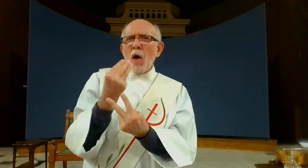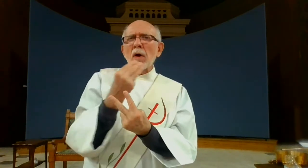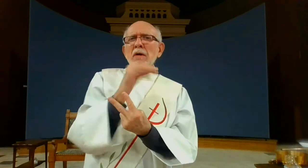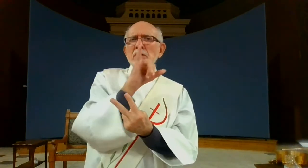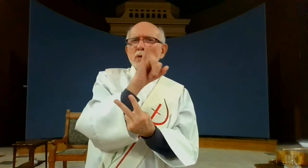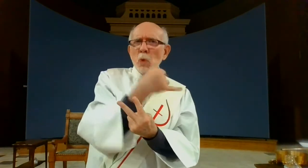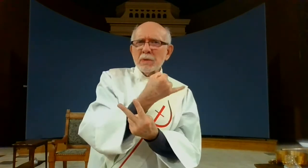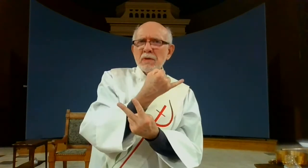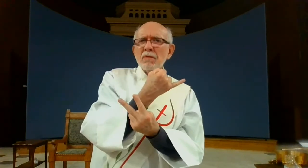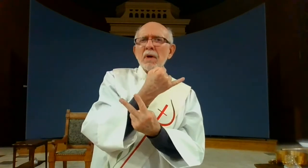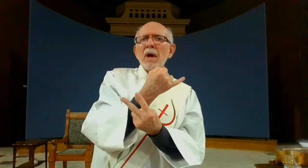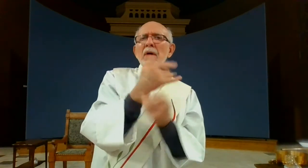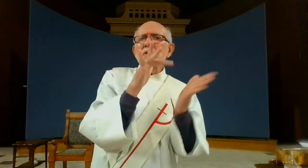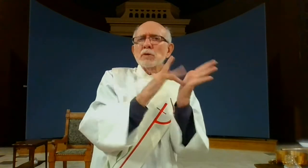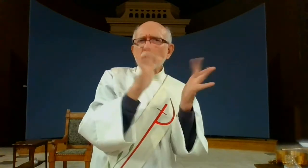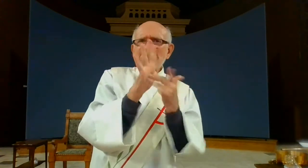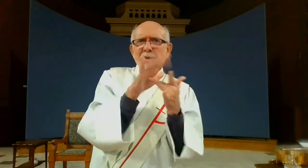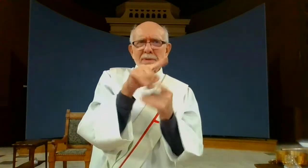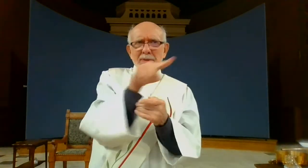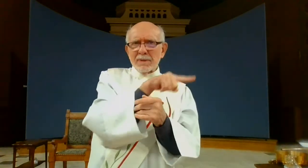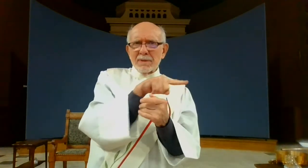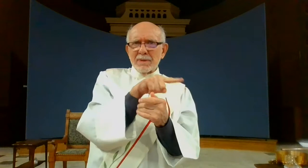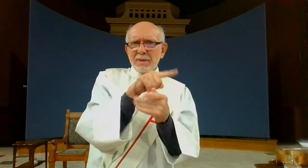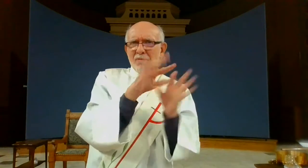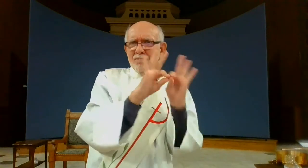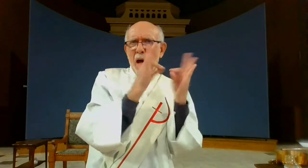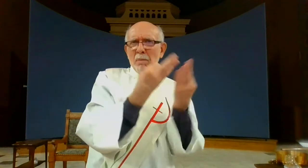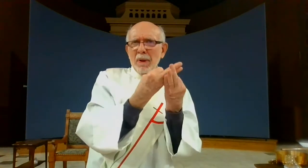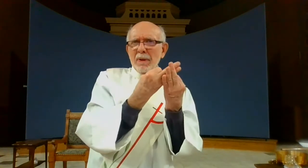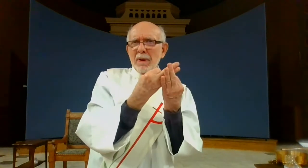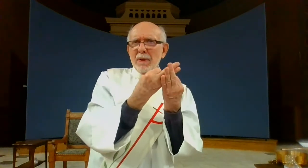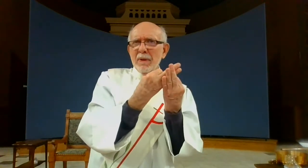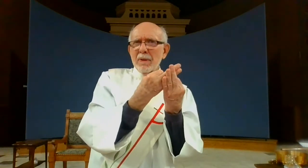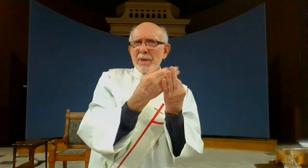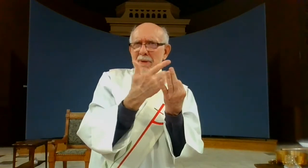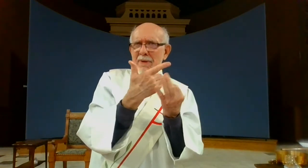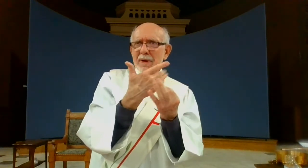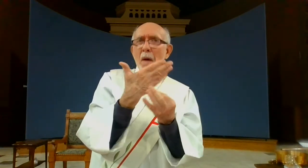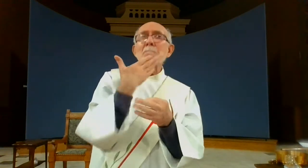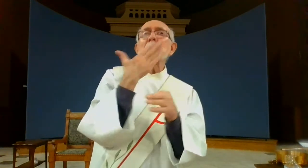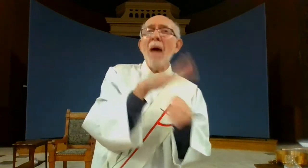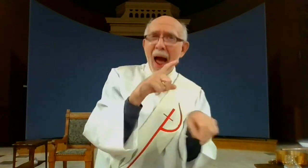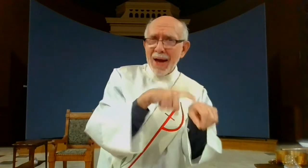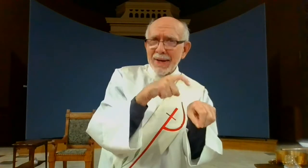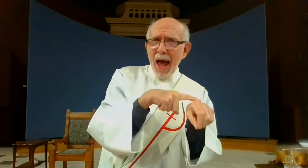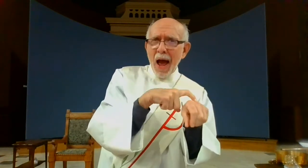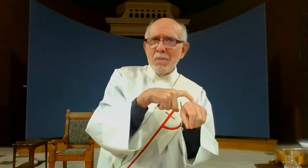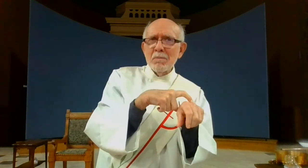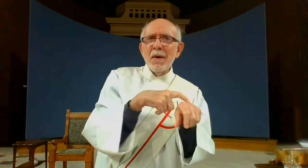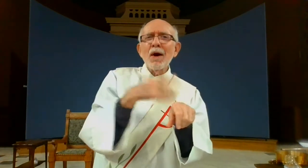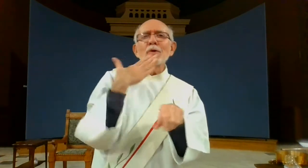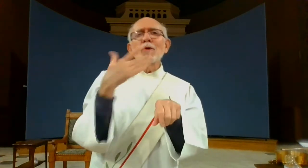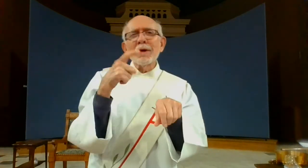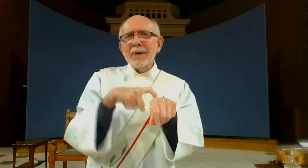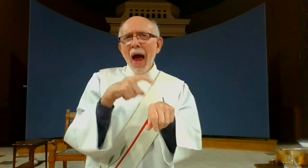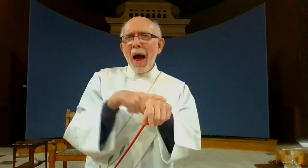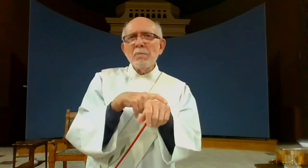It's all part of the package. So Mary, Joseph, and Jesus, they had bad times and good times as well.